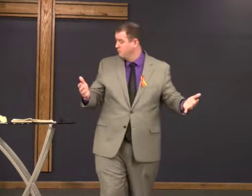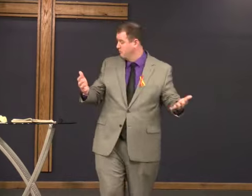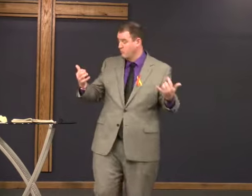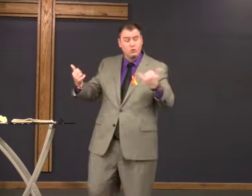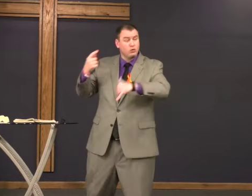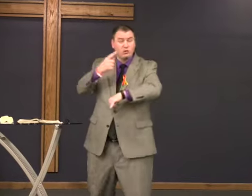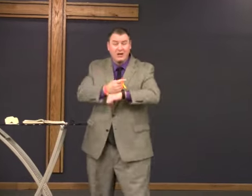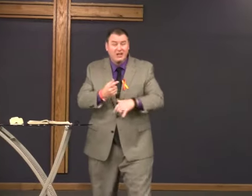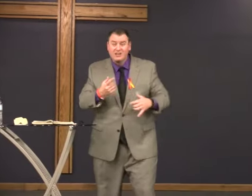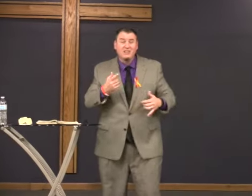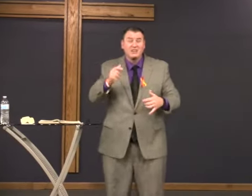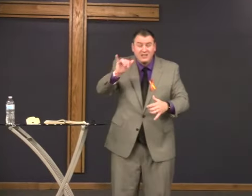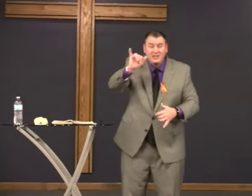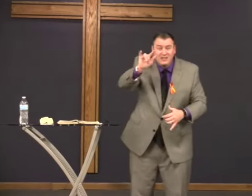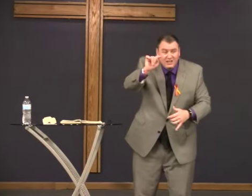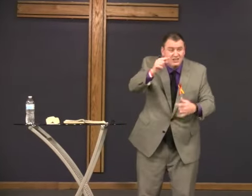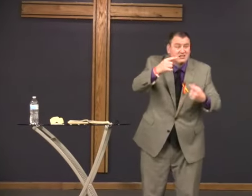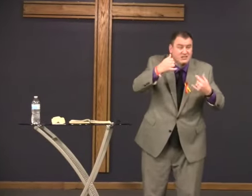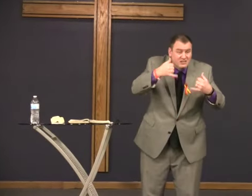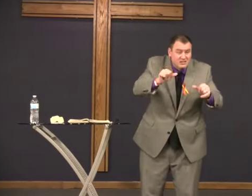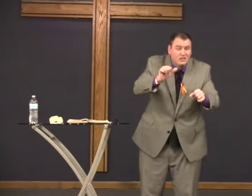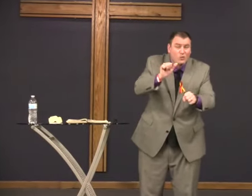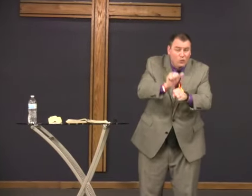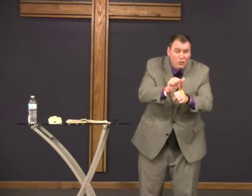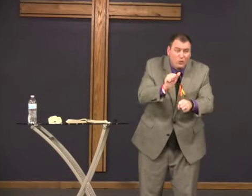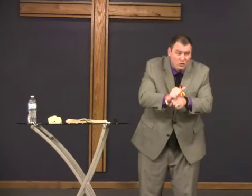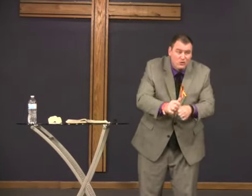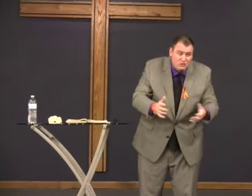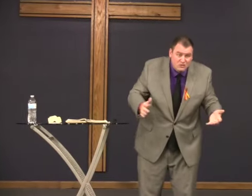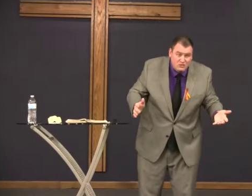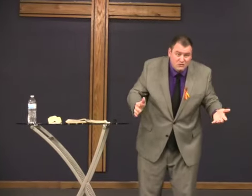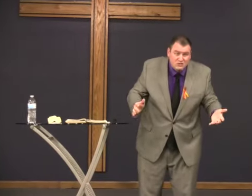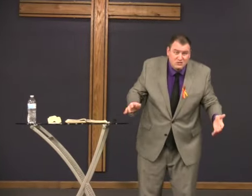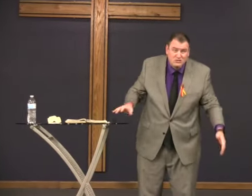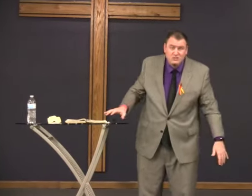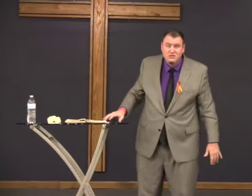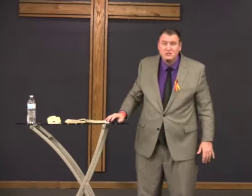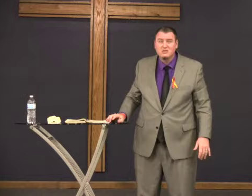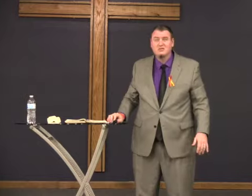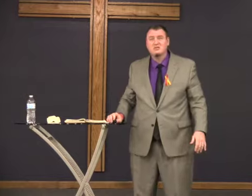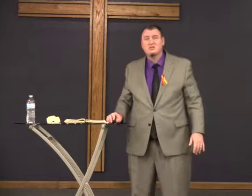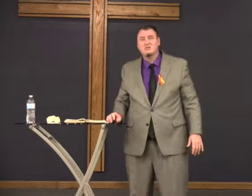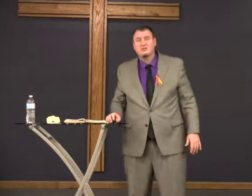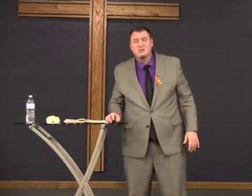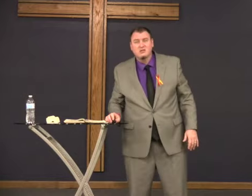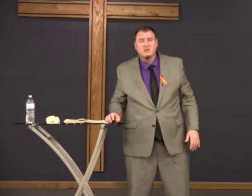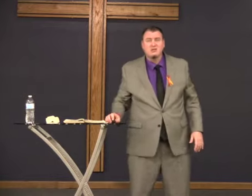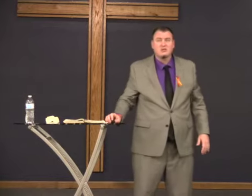This can happen to you, too. You could be the same. It still works today.